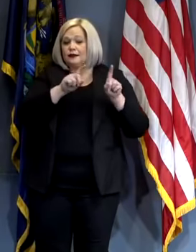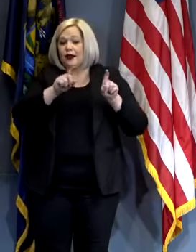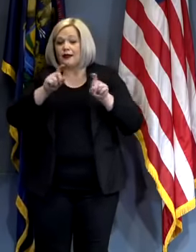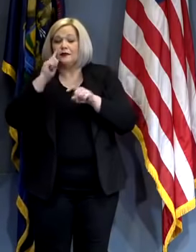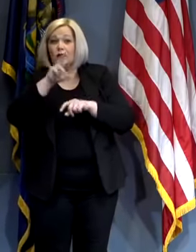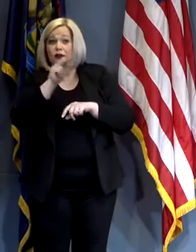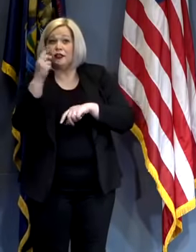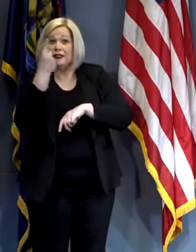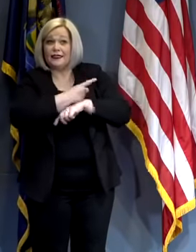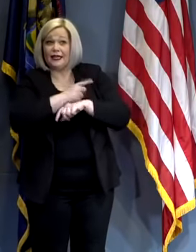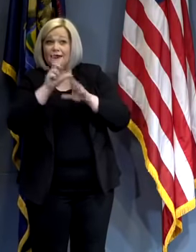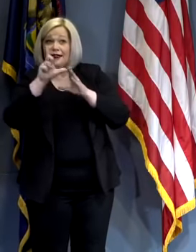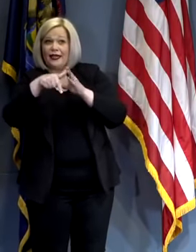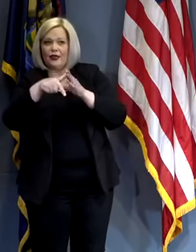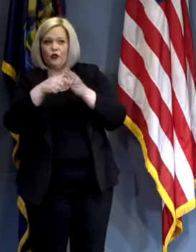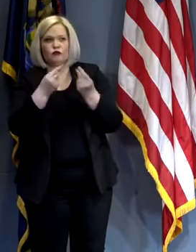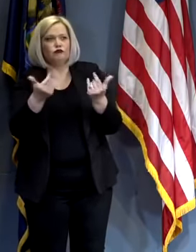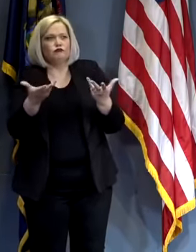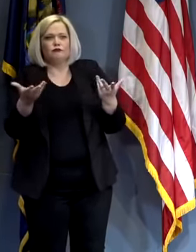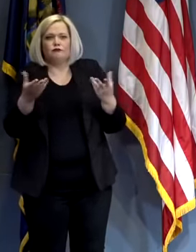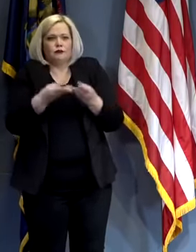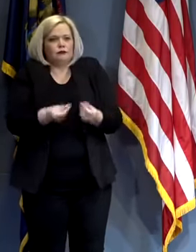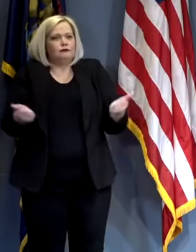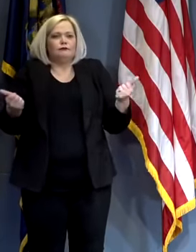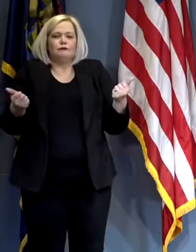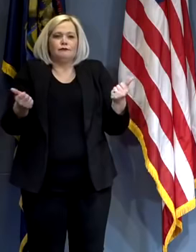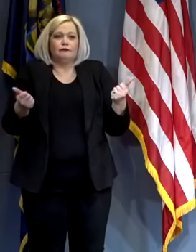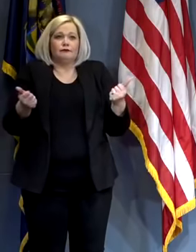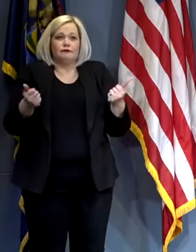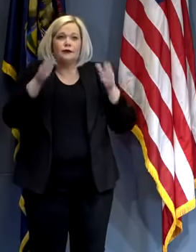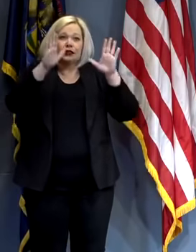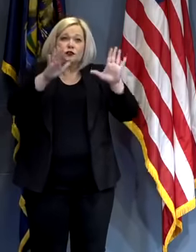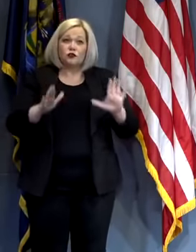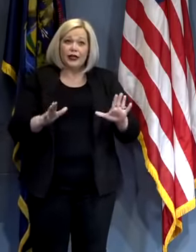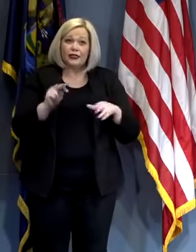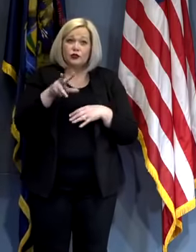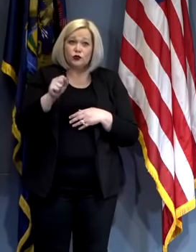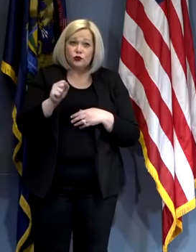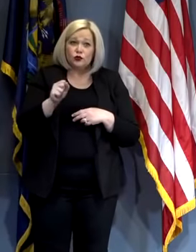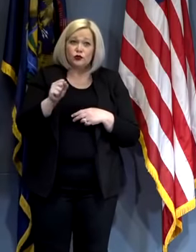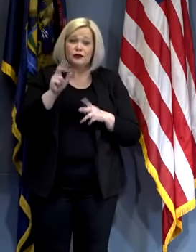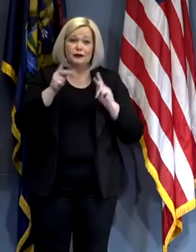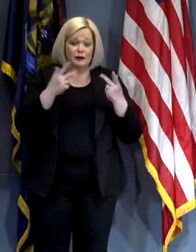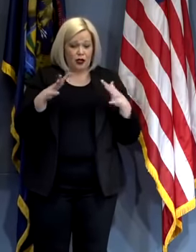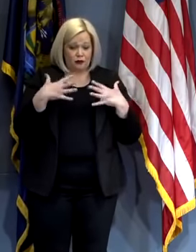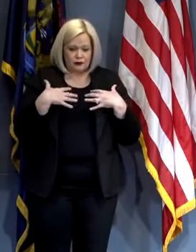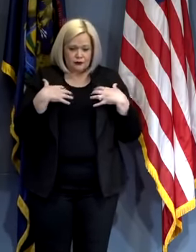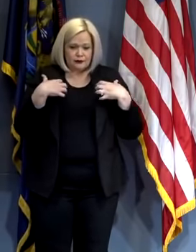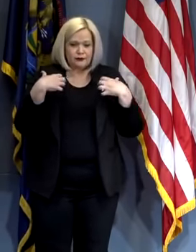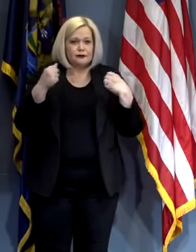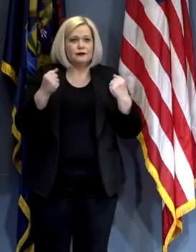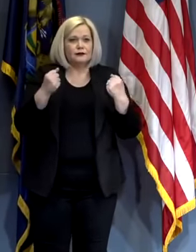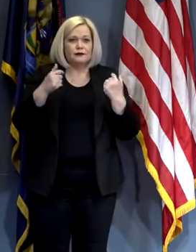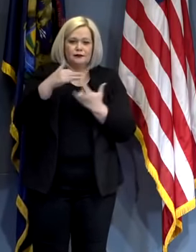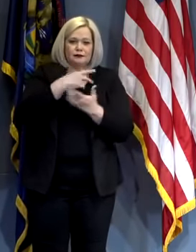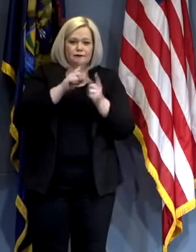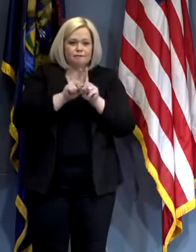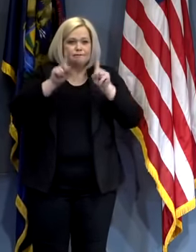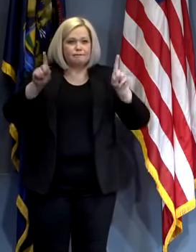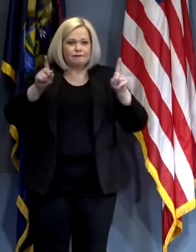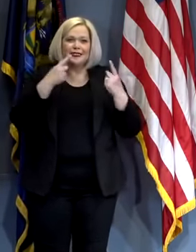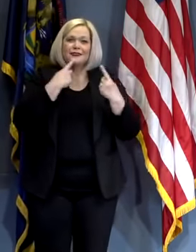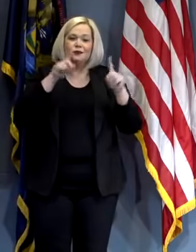diagnosed. These are great signs. Social distancing is working. People are recovering, and there is hope.